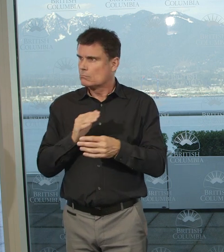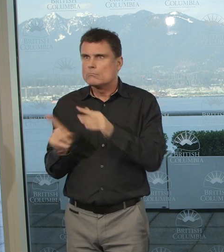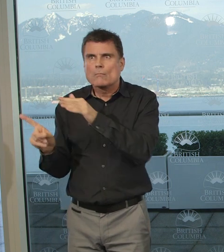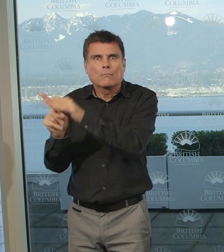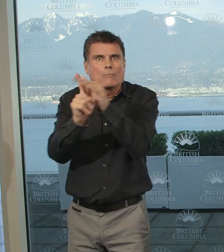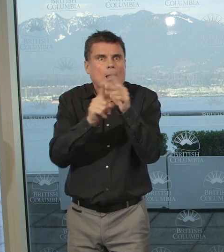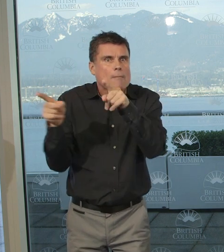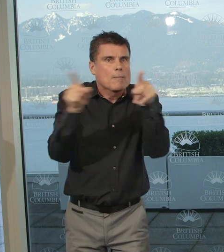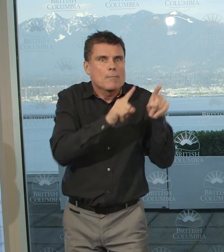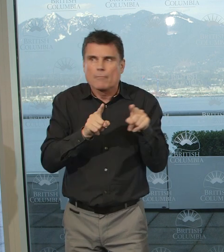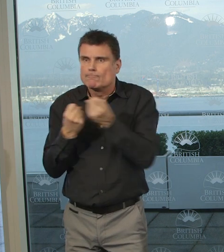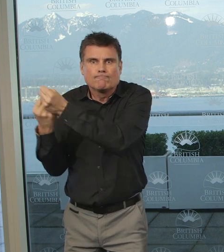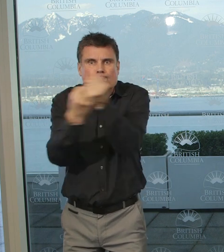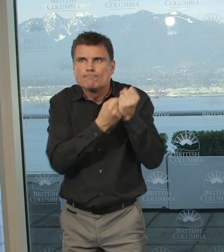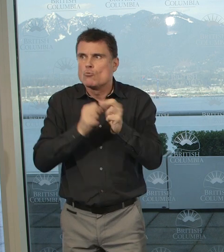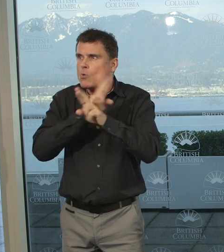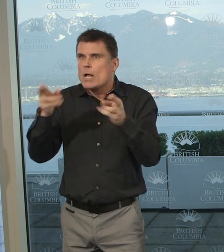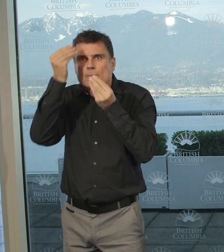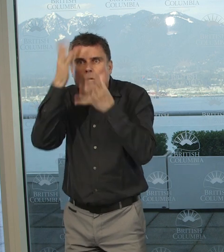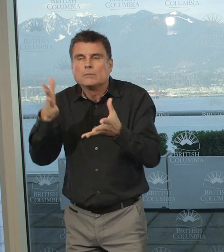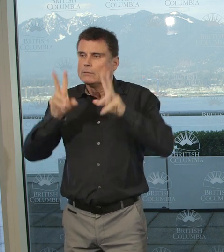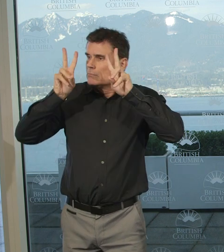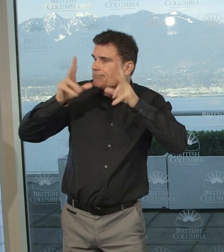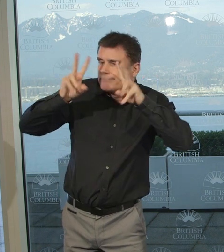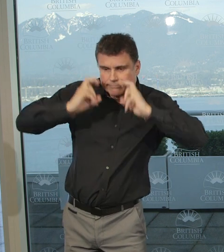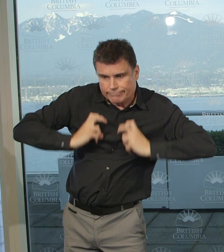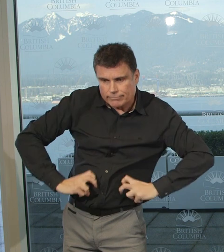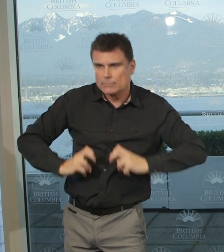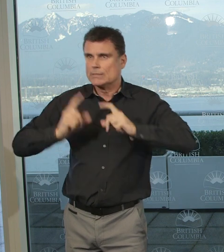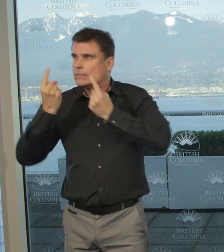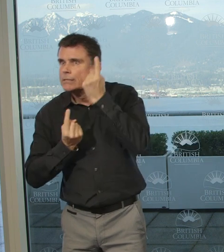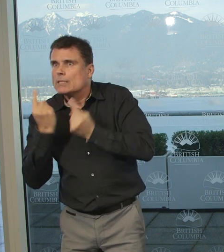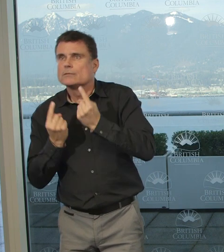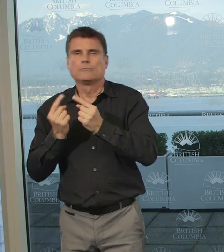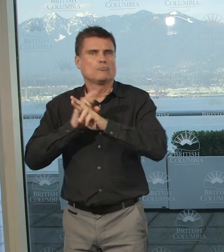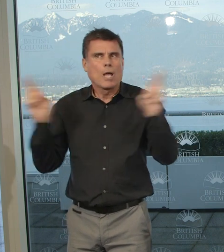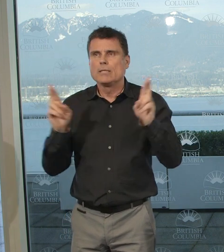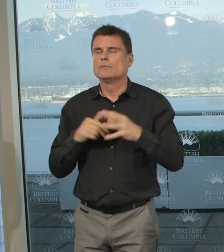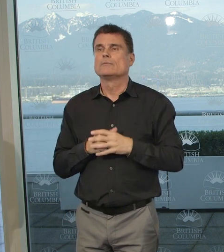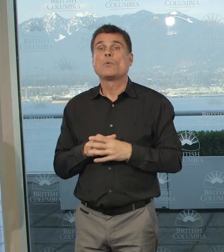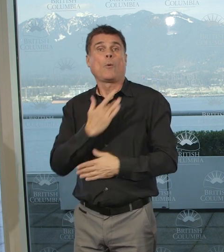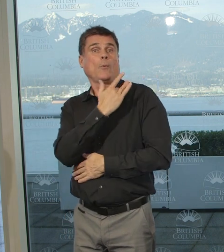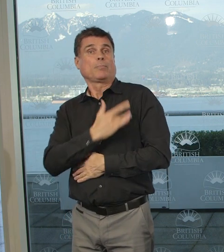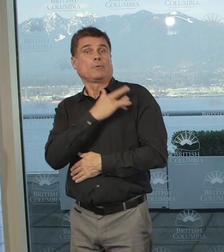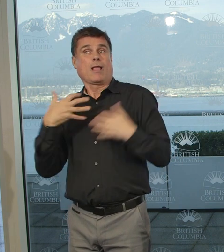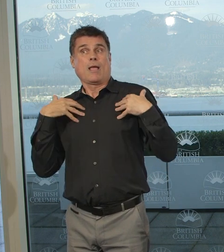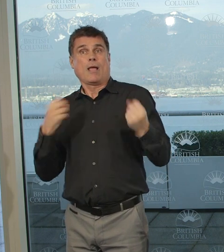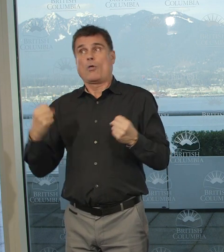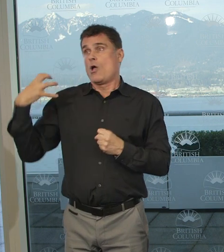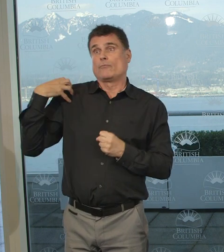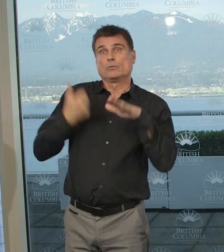Provincial Health Office and do what they need to do to support their community and support one another during this difficult period. And we are